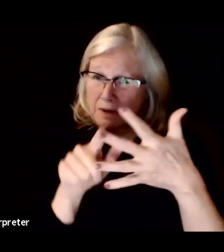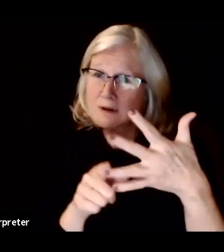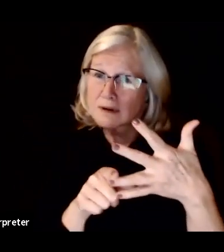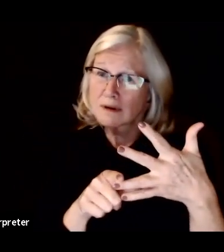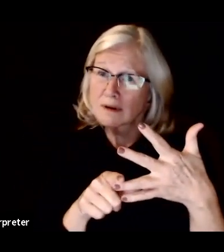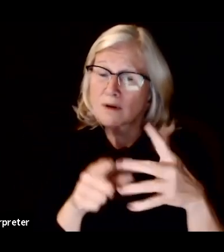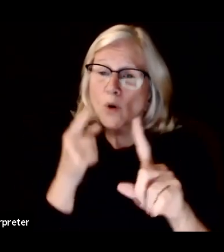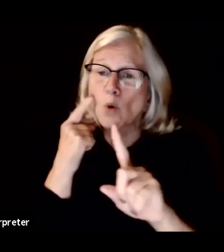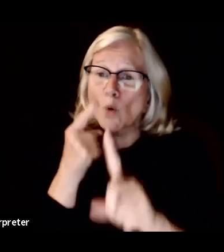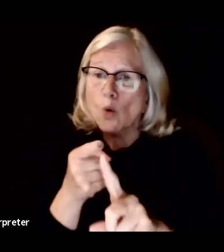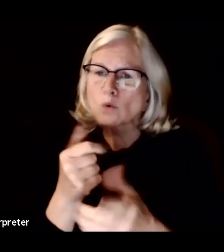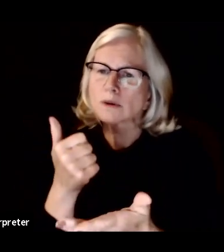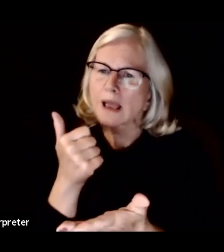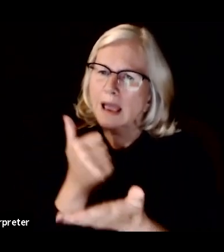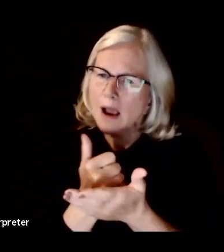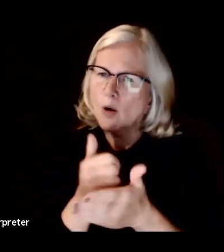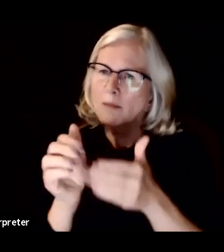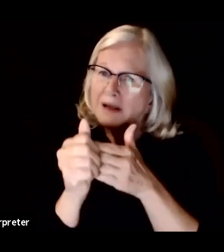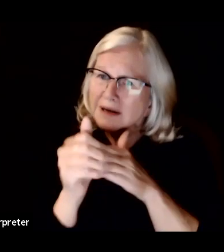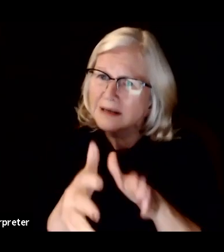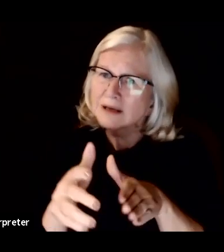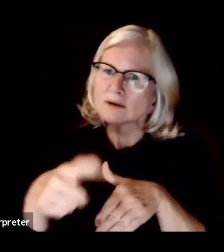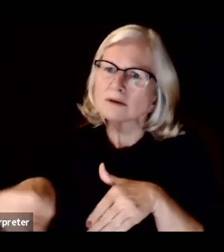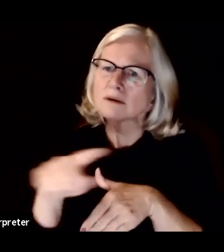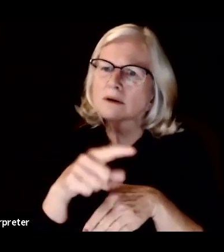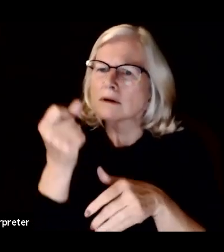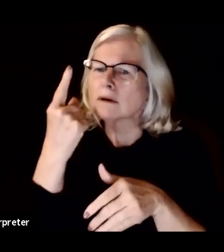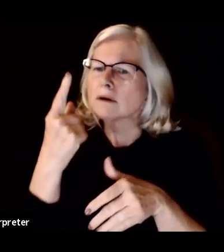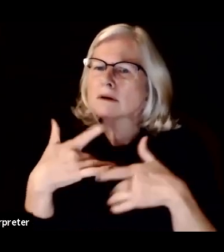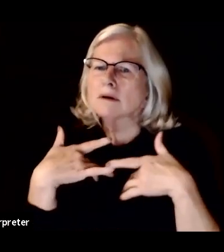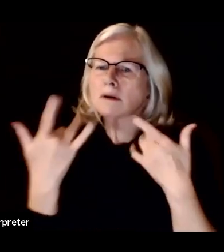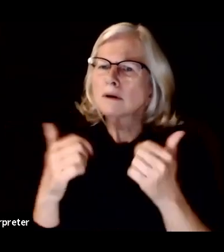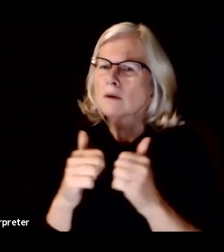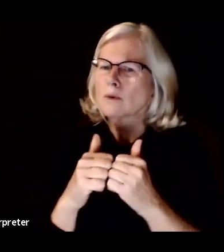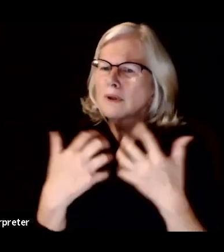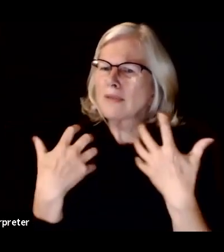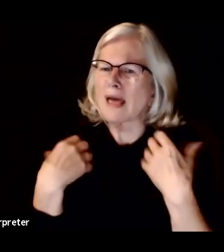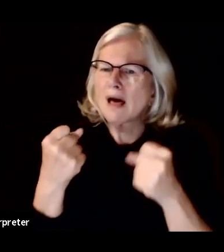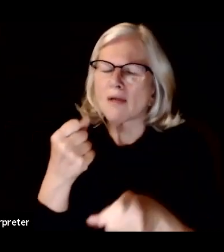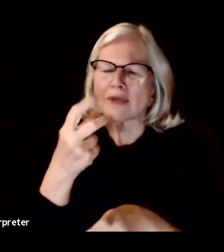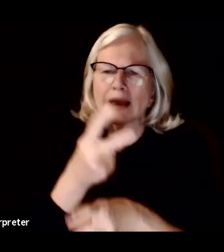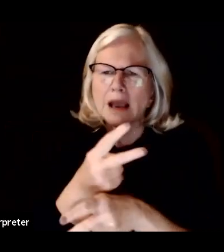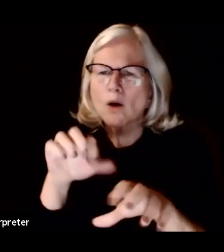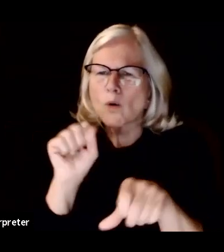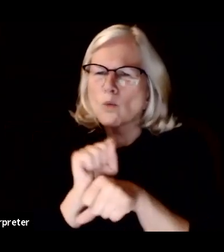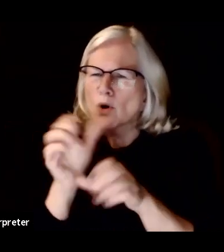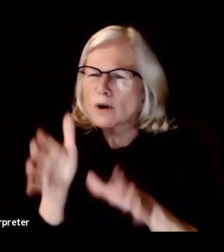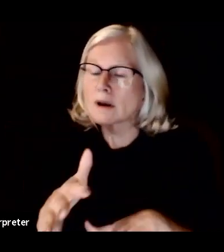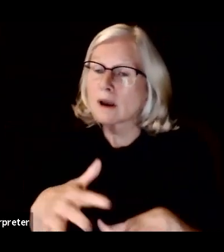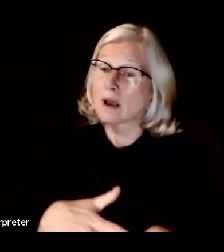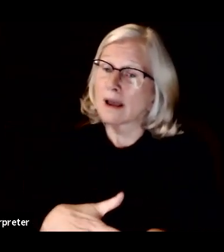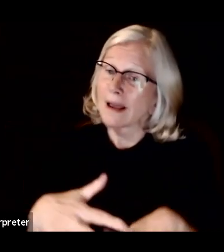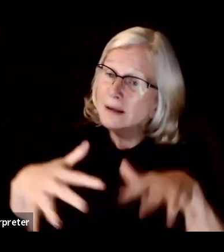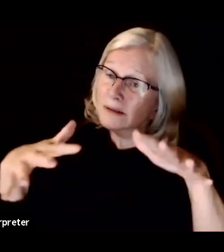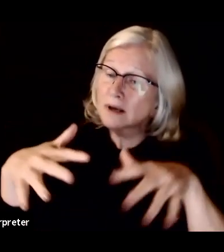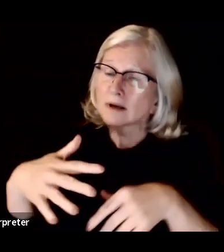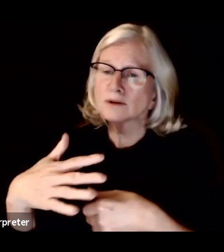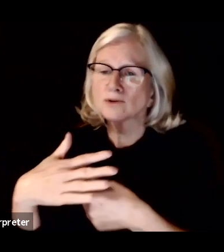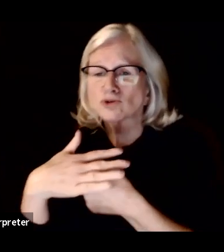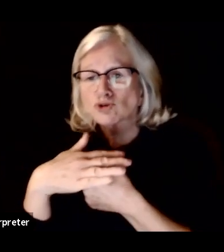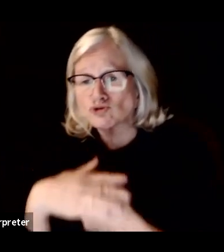healthcare worker concerns and anxieties, illustrate ways that leaders can address these